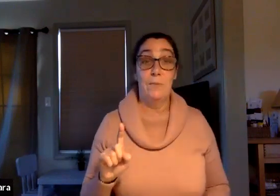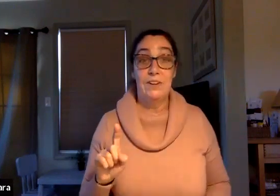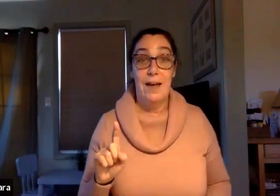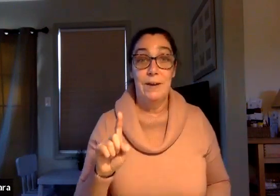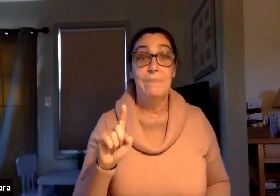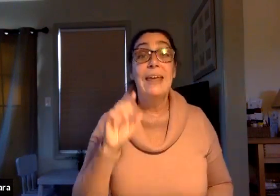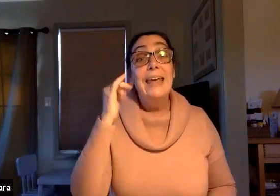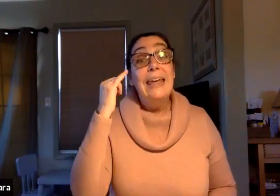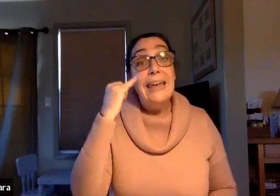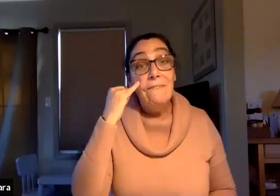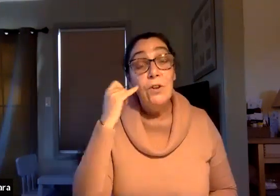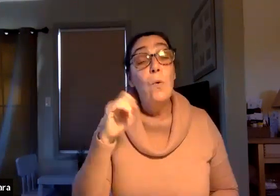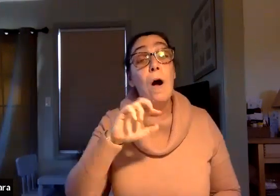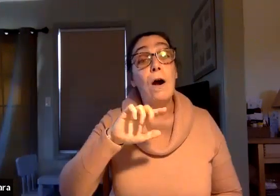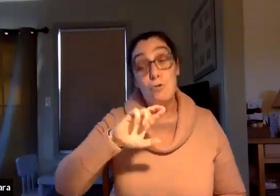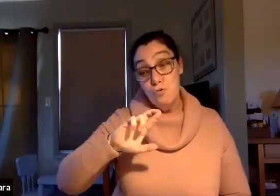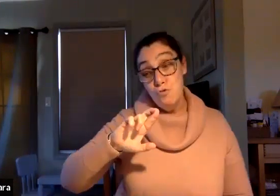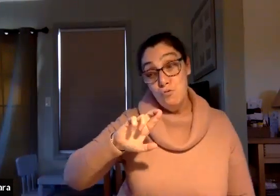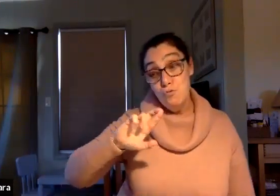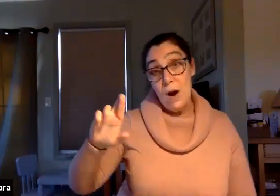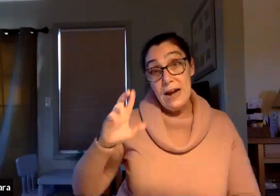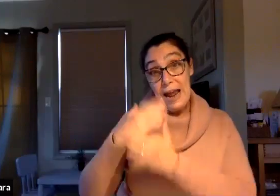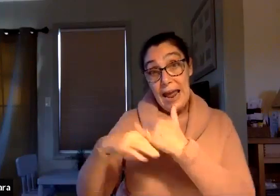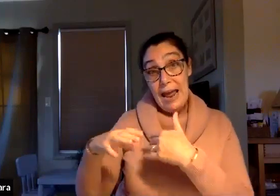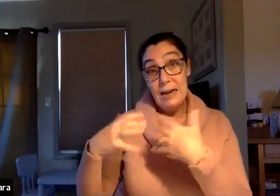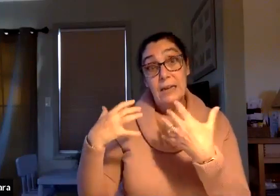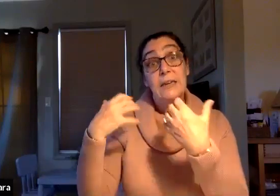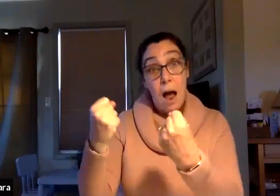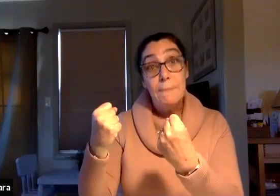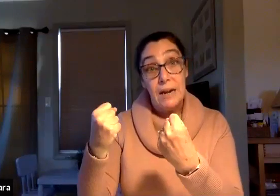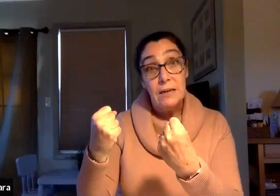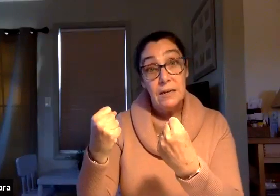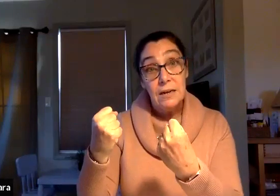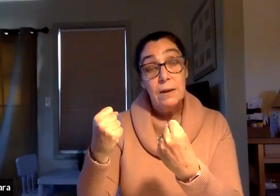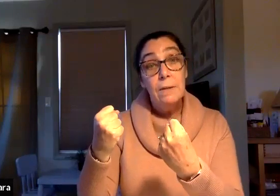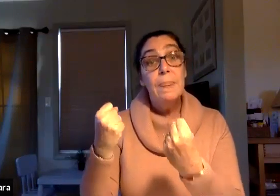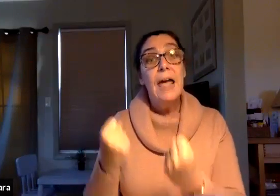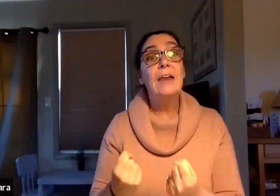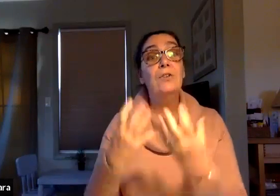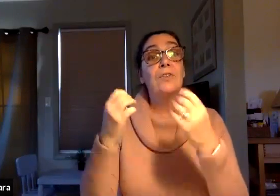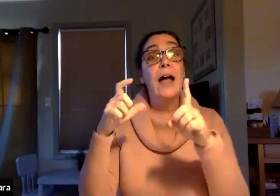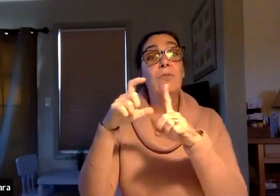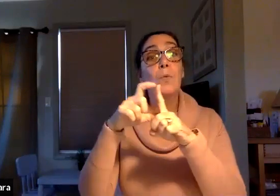someone's happy. If you are right hand dominant and you sign the